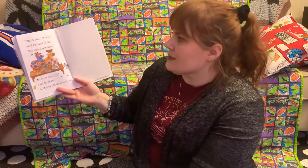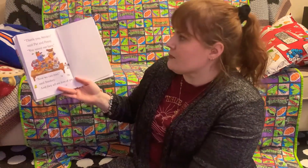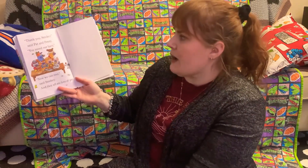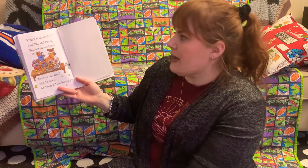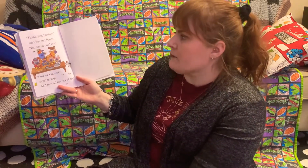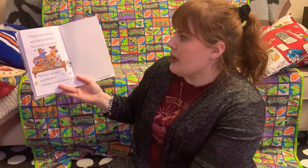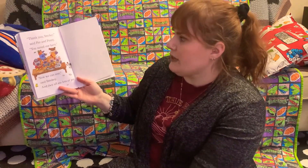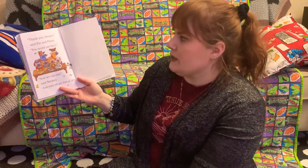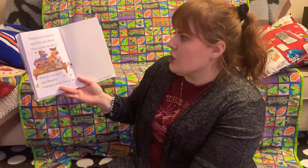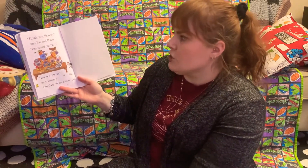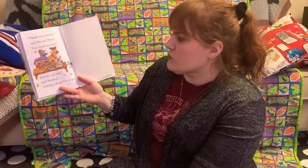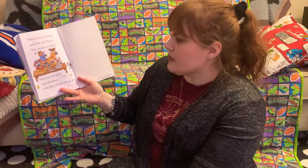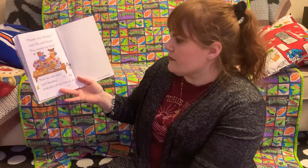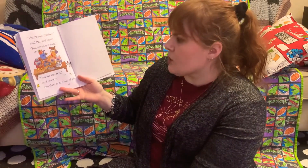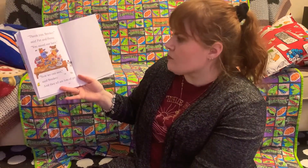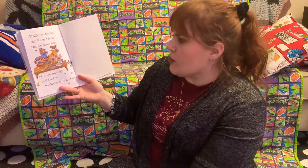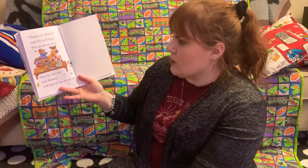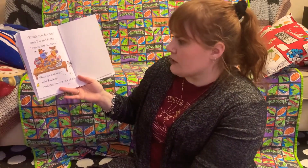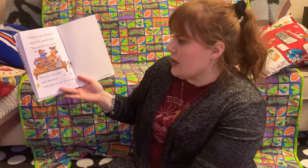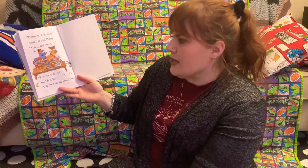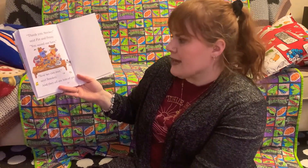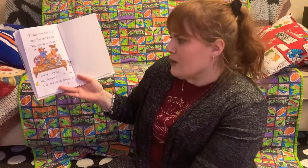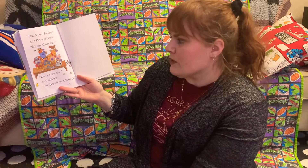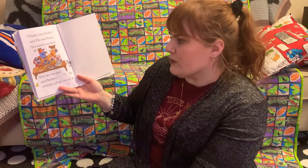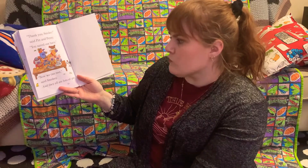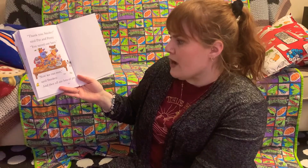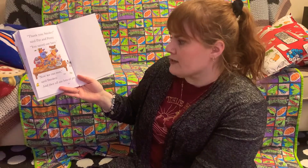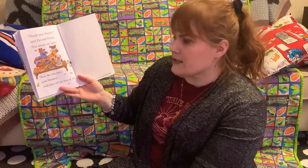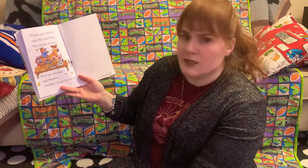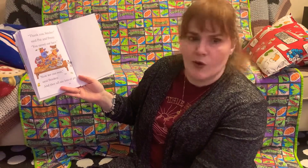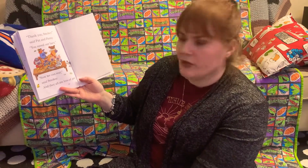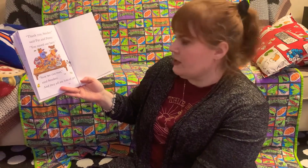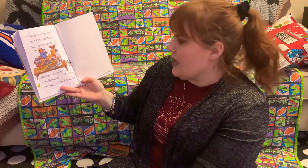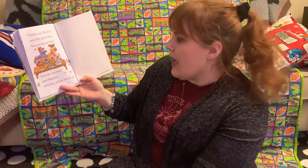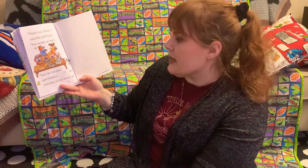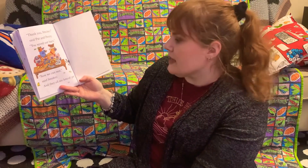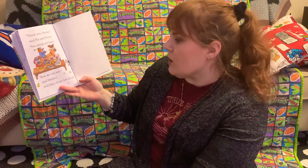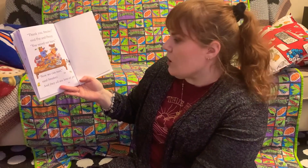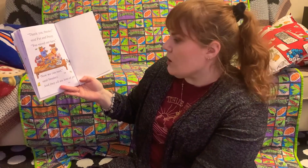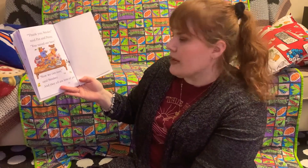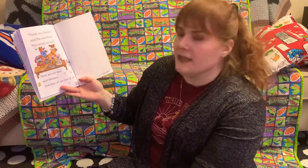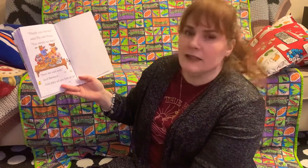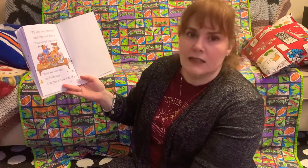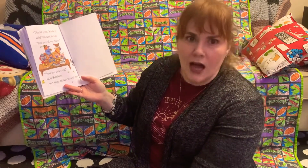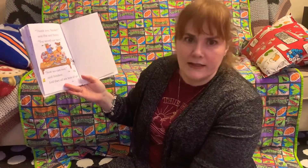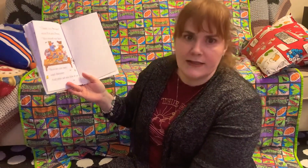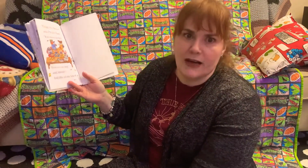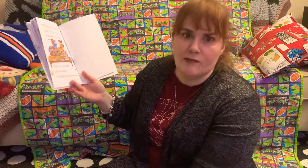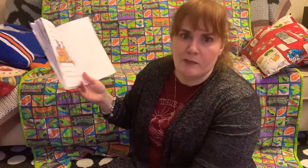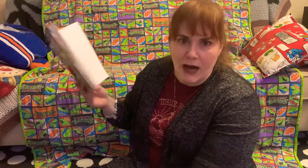Pat and Penny. "You saved our barn." "Now we can rest," said Smokey, and they all ate lots of